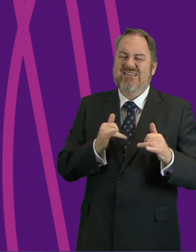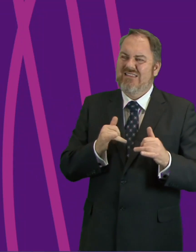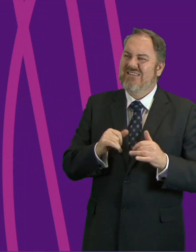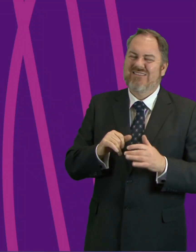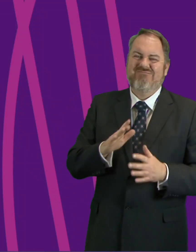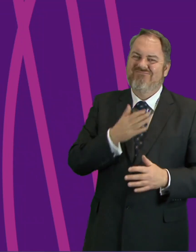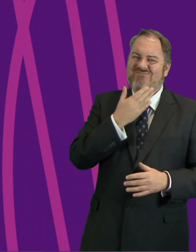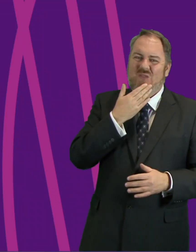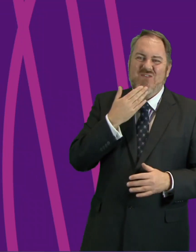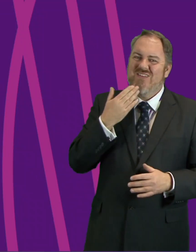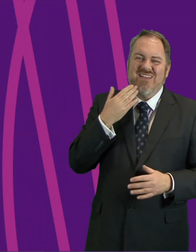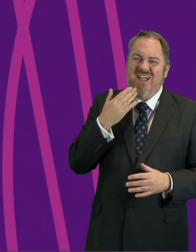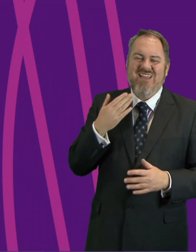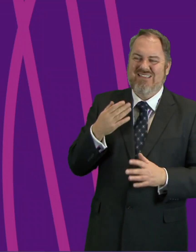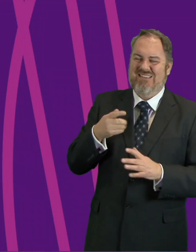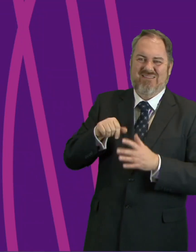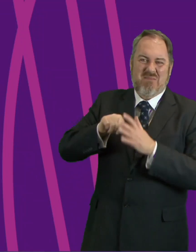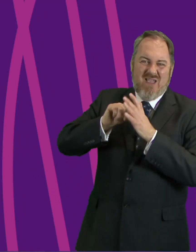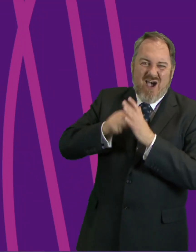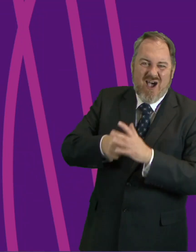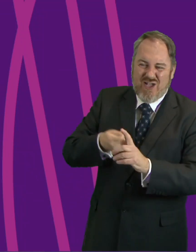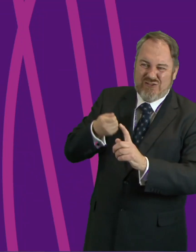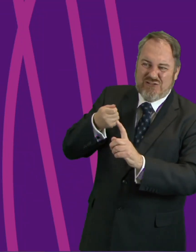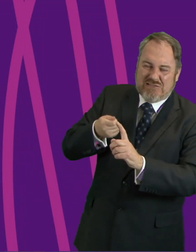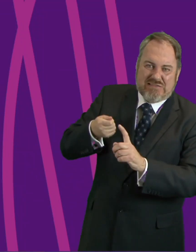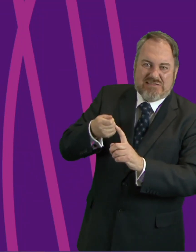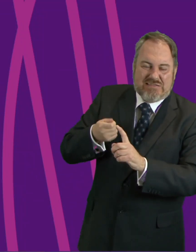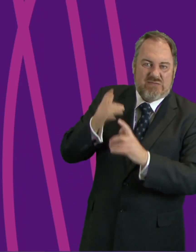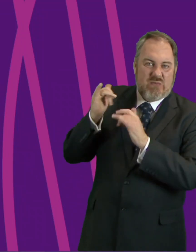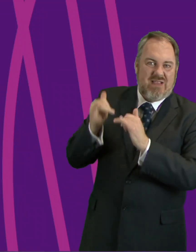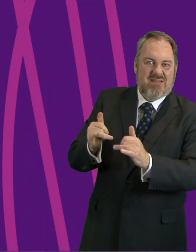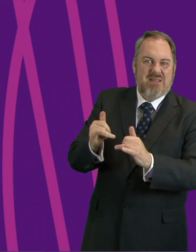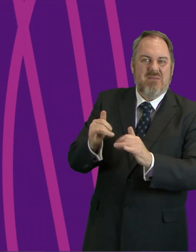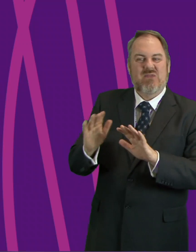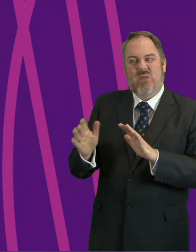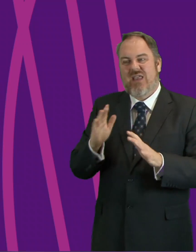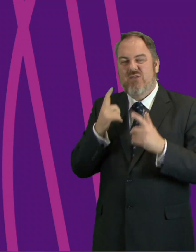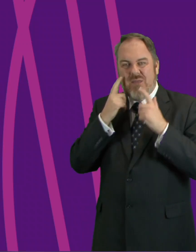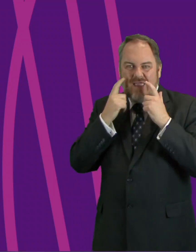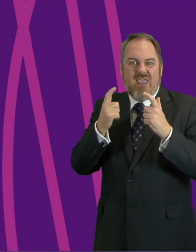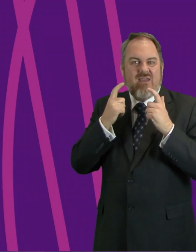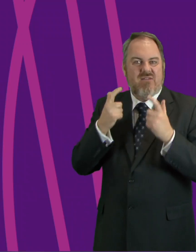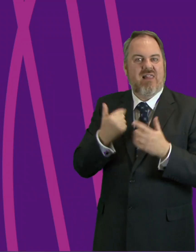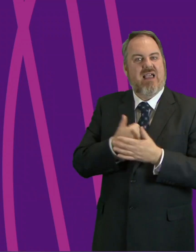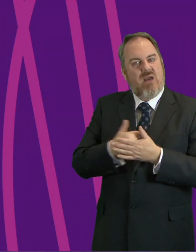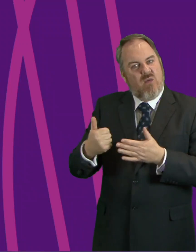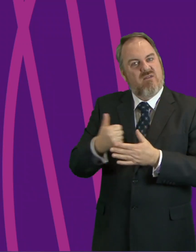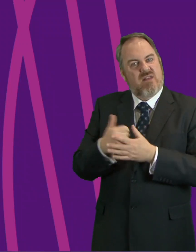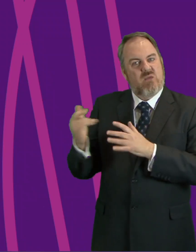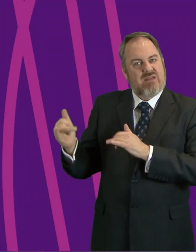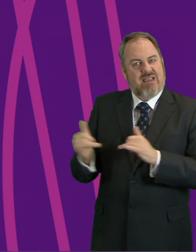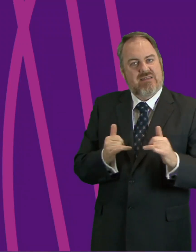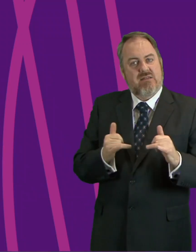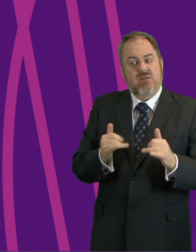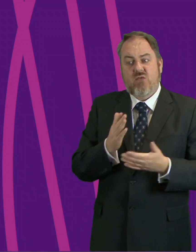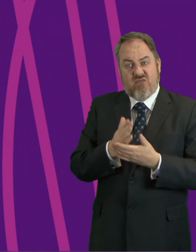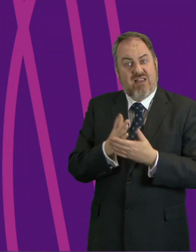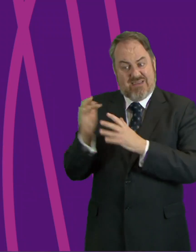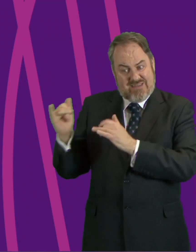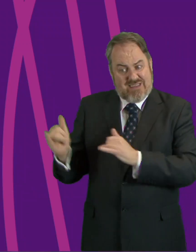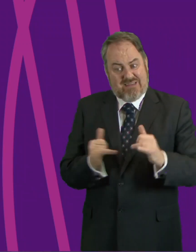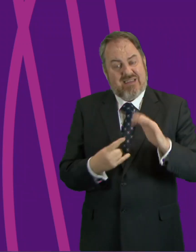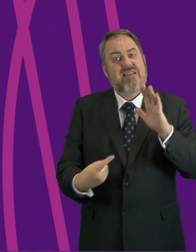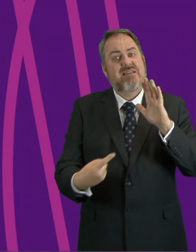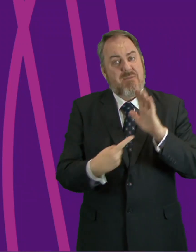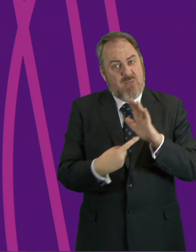advice and evidence, and that is what is happening. But the wider point I want to make is that while testing is important, an important part